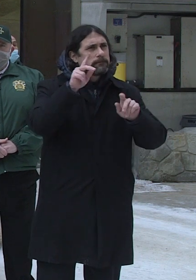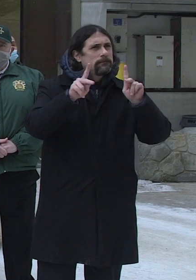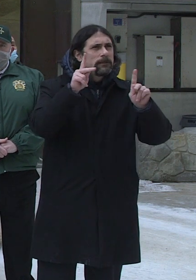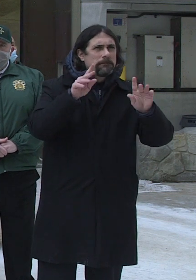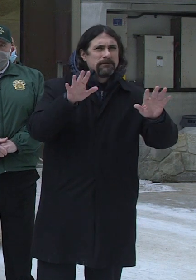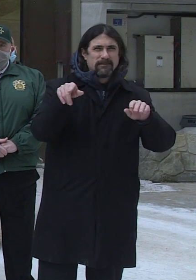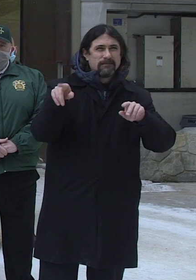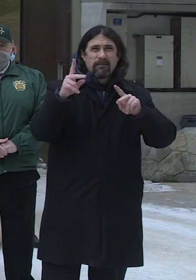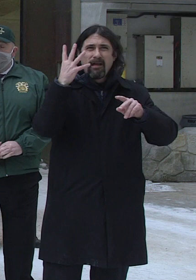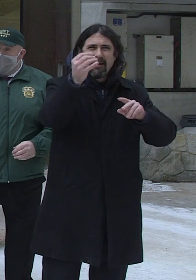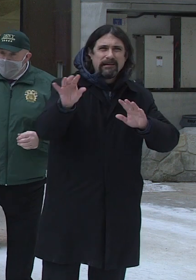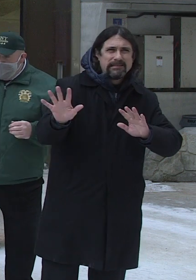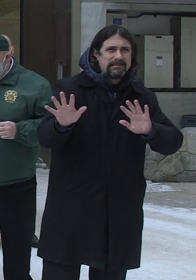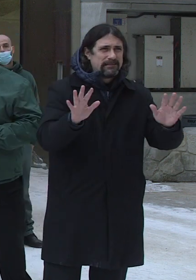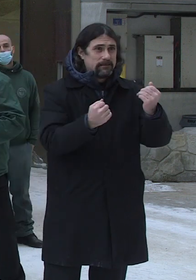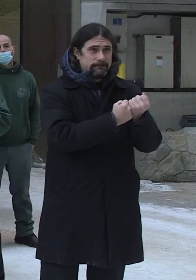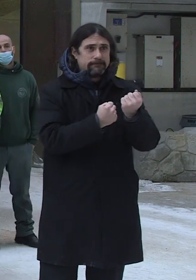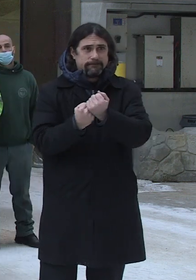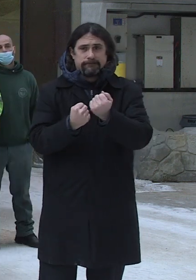to see. Commissioner Grayson?